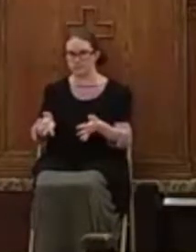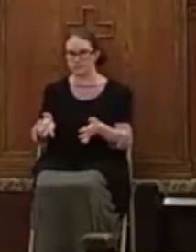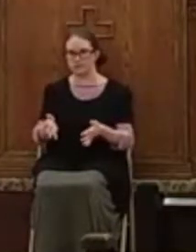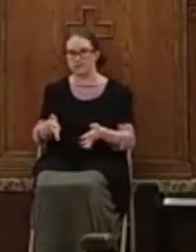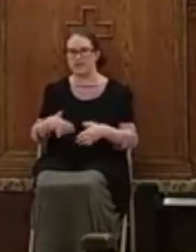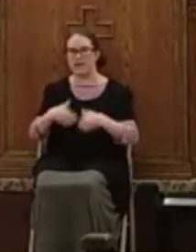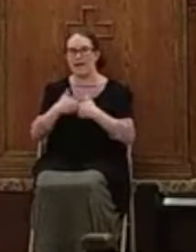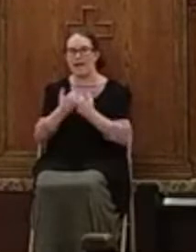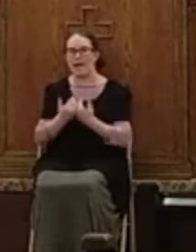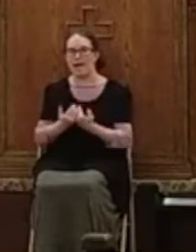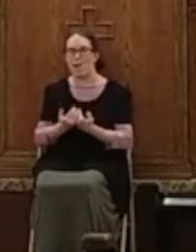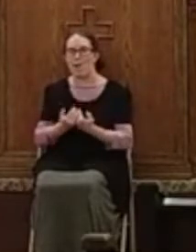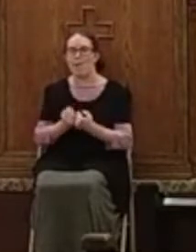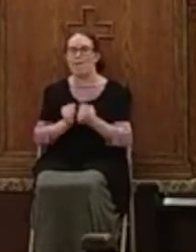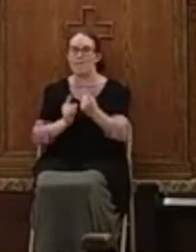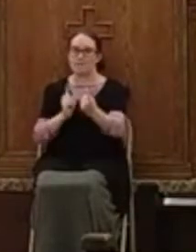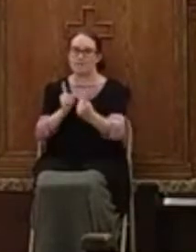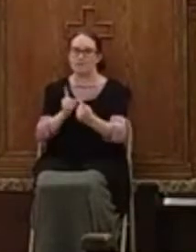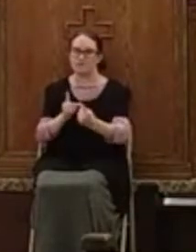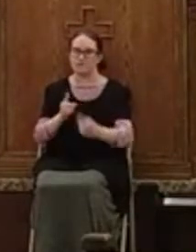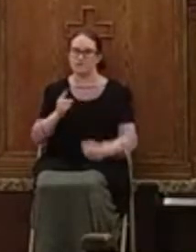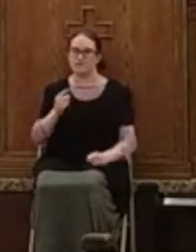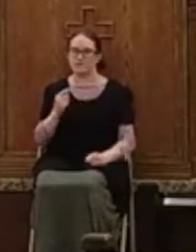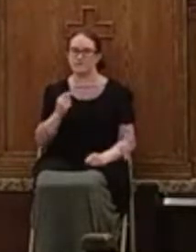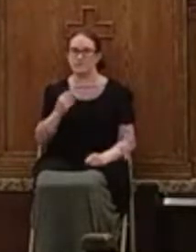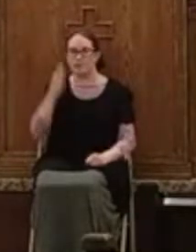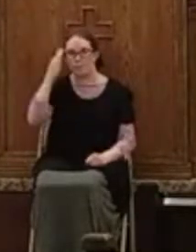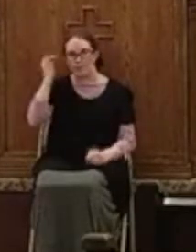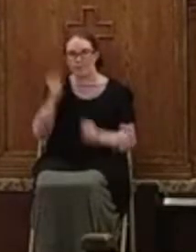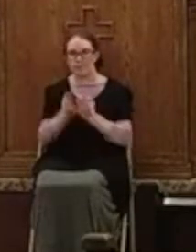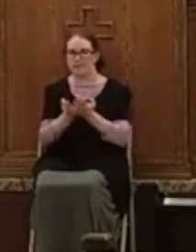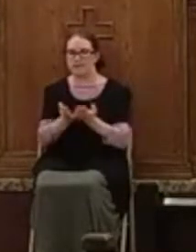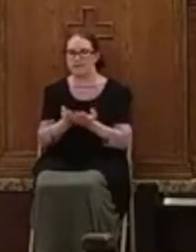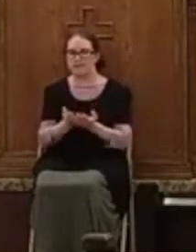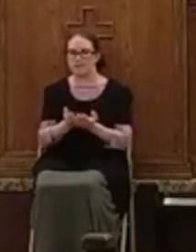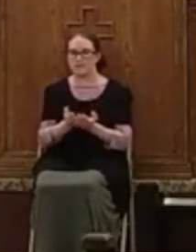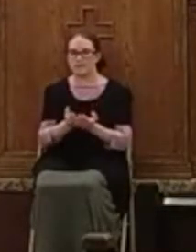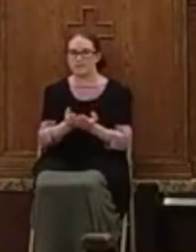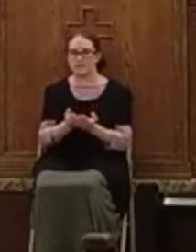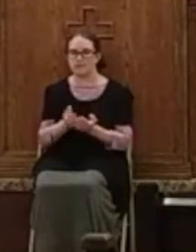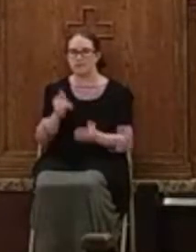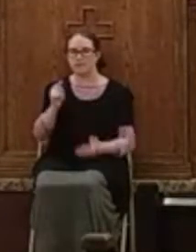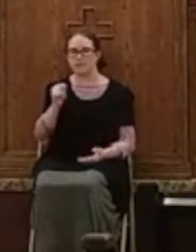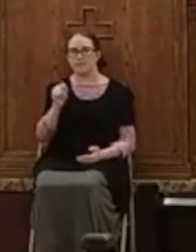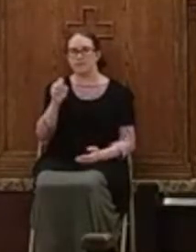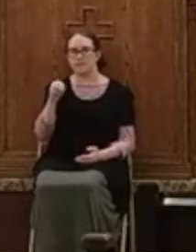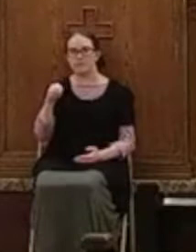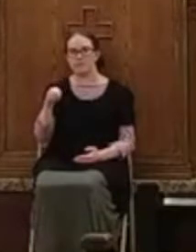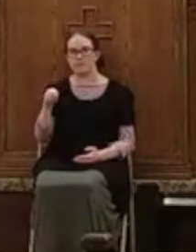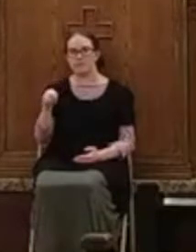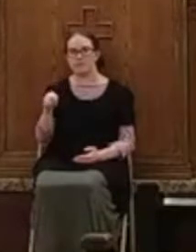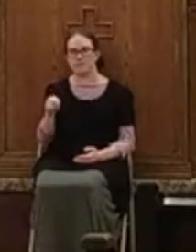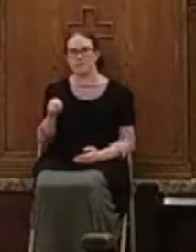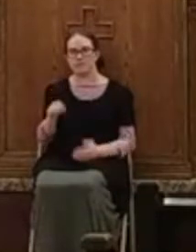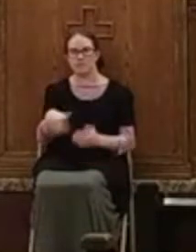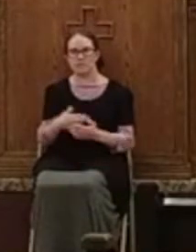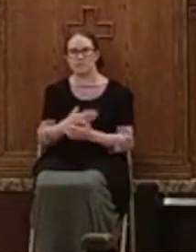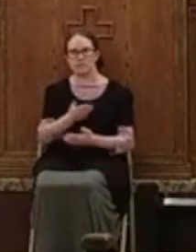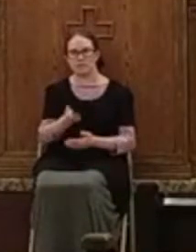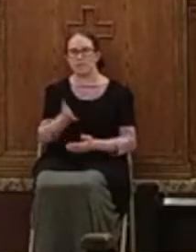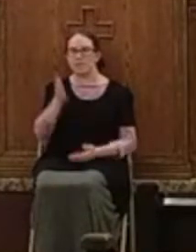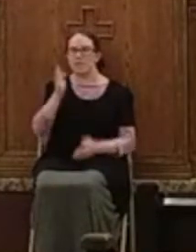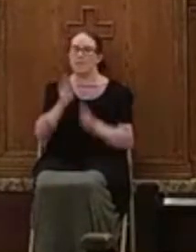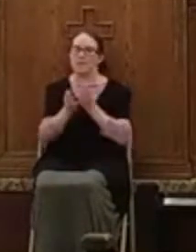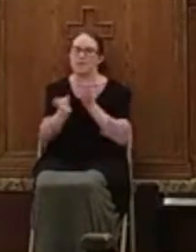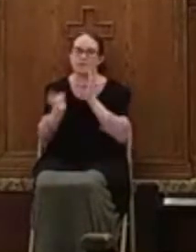It's how we adjust ourselves. That's why the Bible says we are temperate in all things. Yes, sir. That's why the